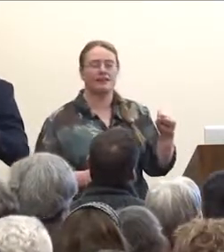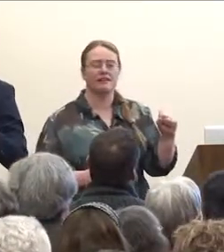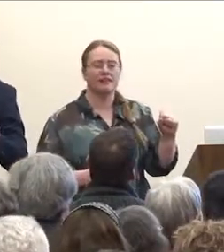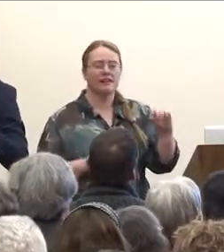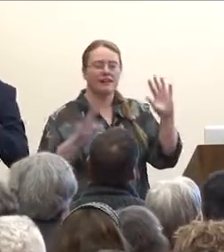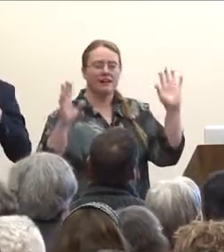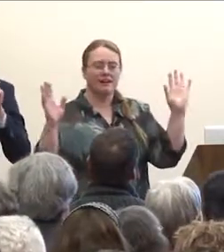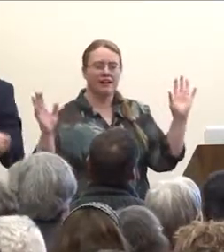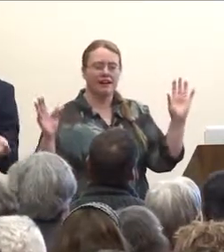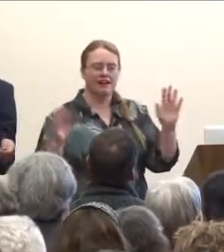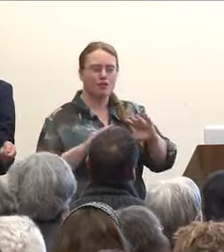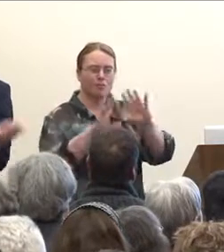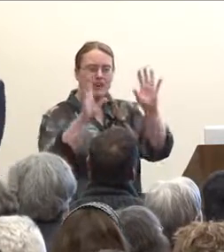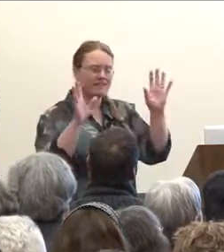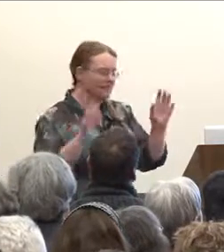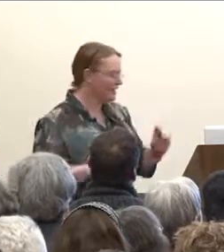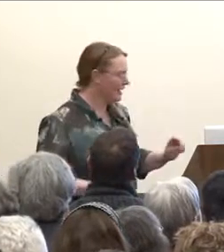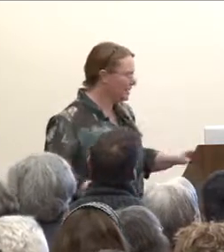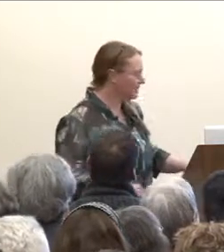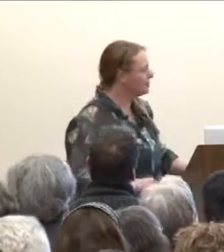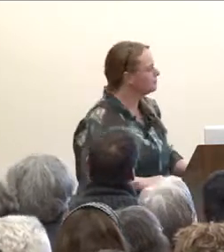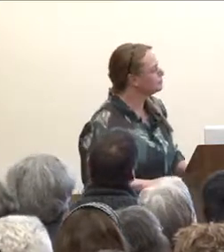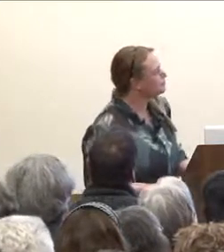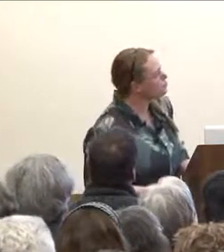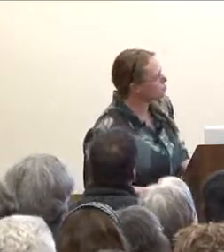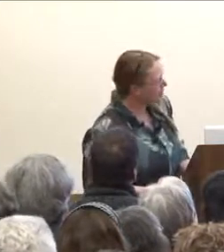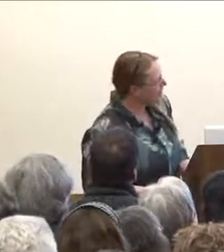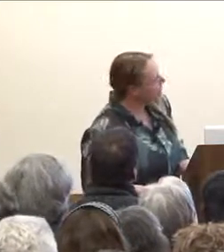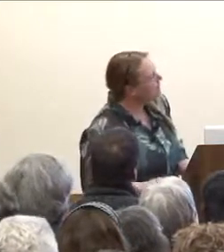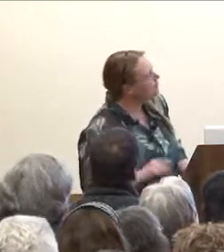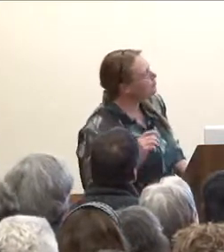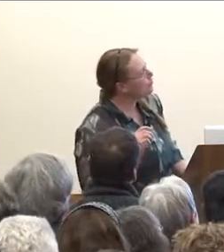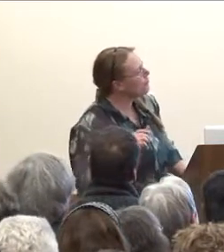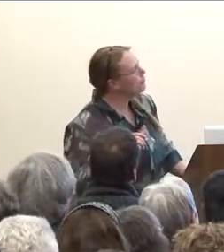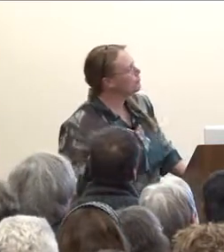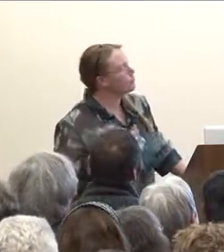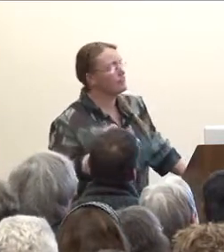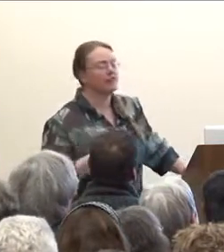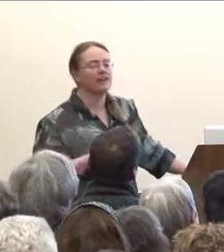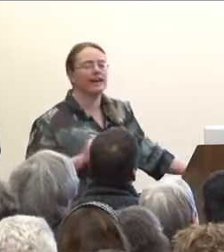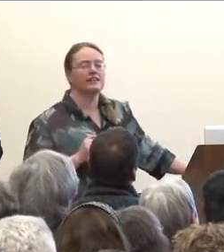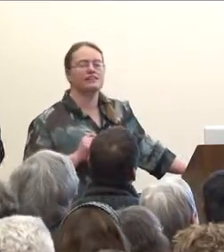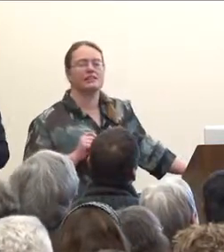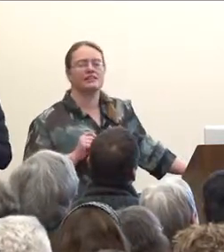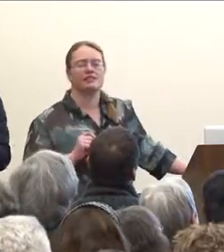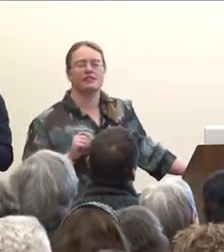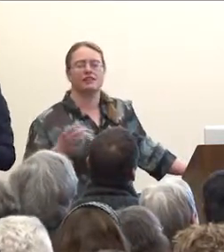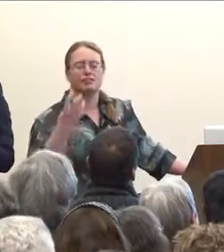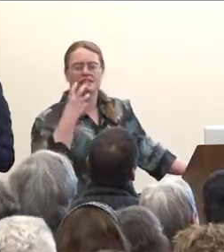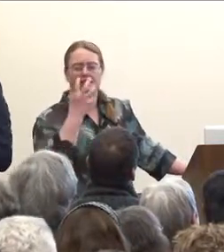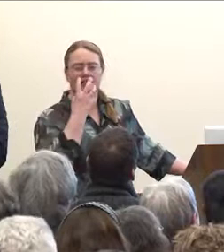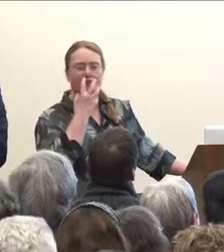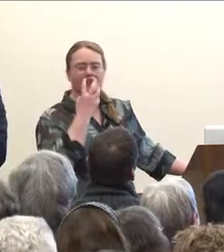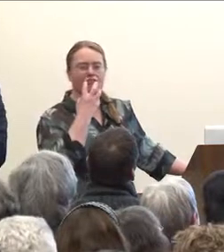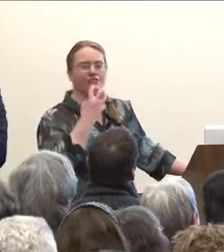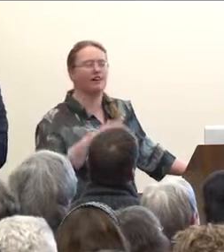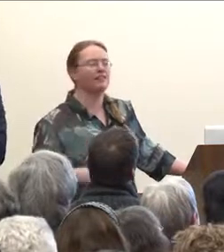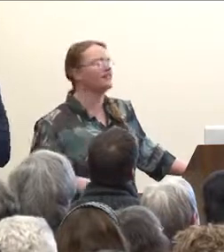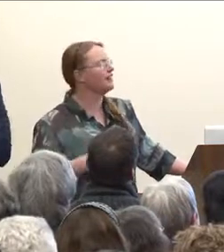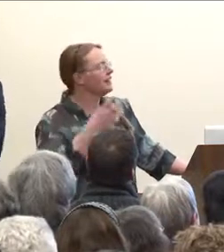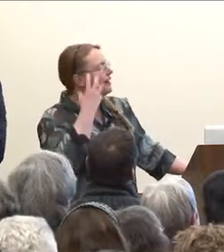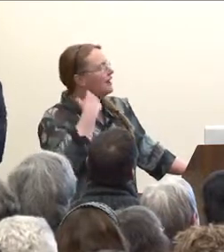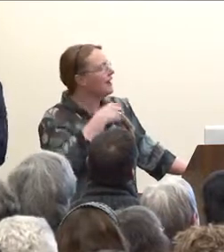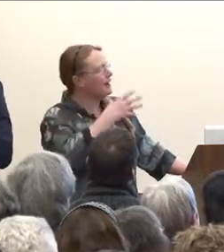marker. Ah, hope rises again. This only works for certain kinds of possession. Possession that